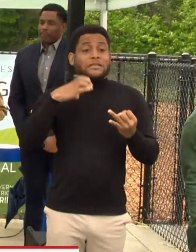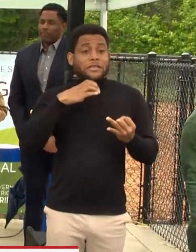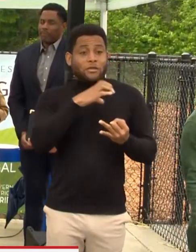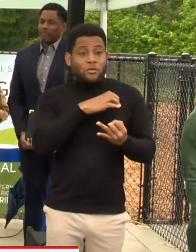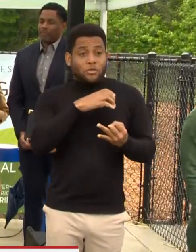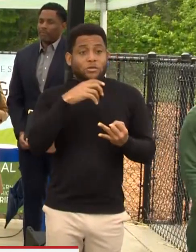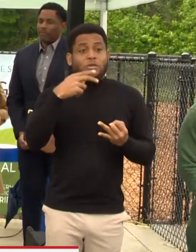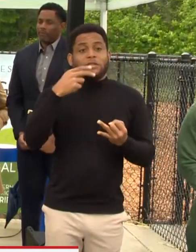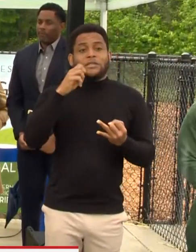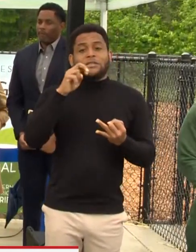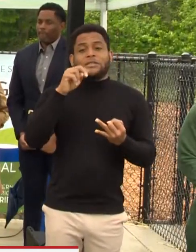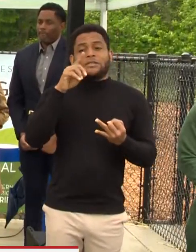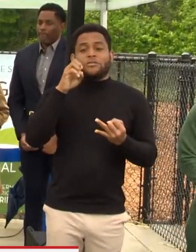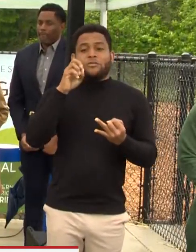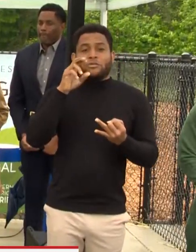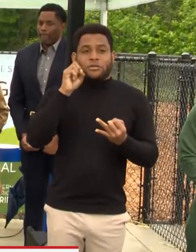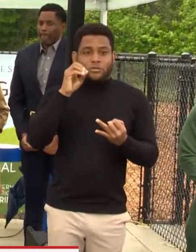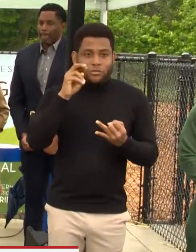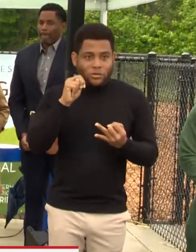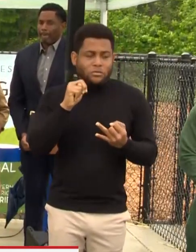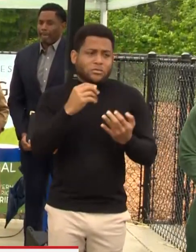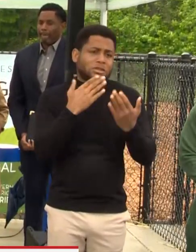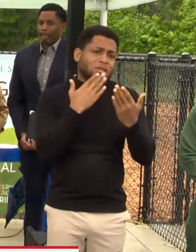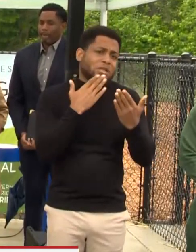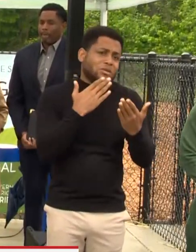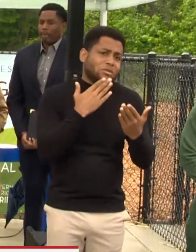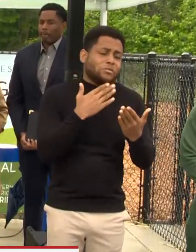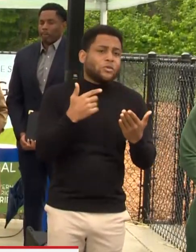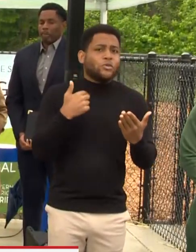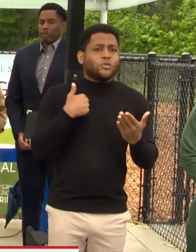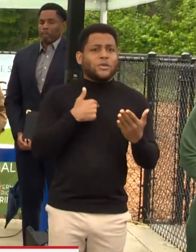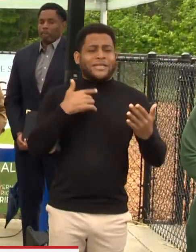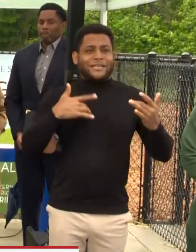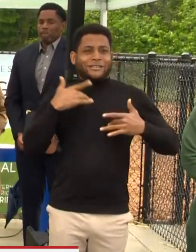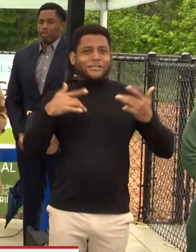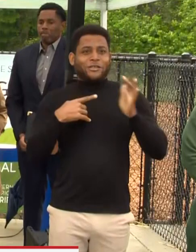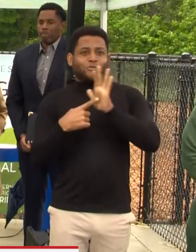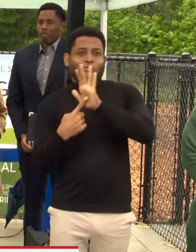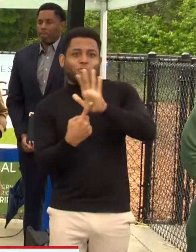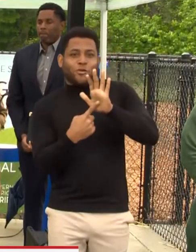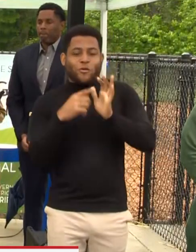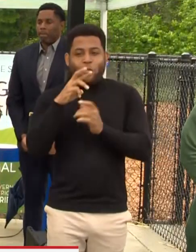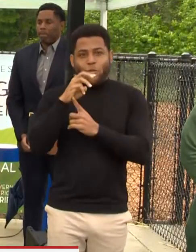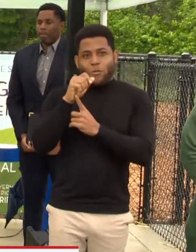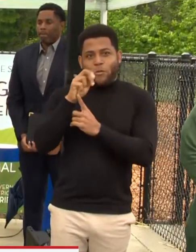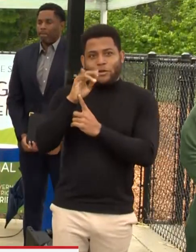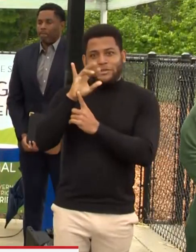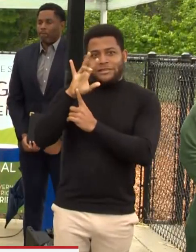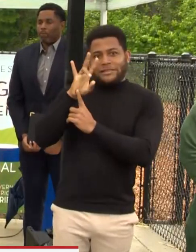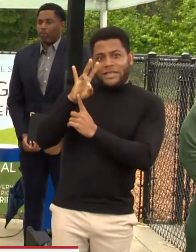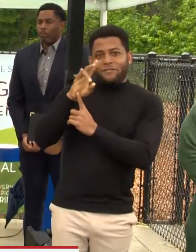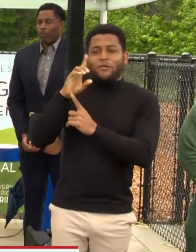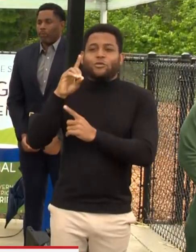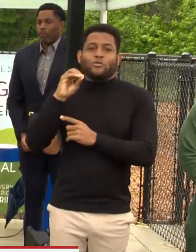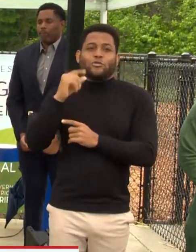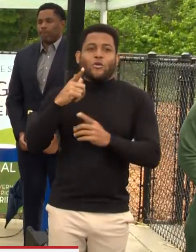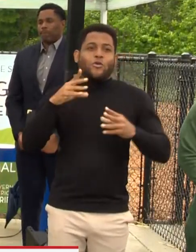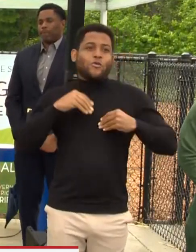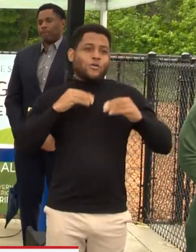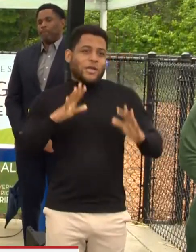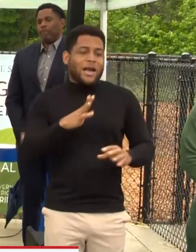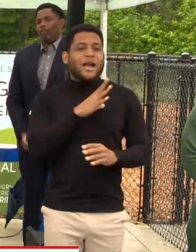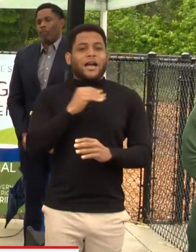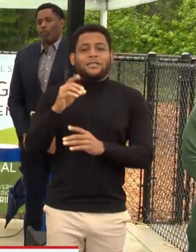to show that Ward 7 dog owners and Ward 7 dogs are loved as much by the city as dogs in any other